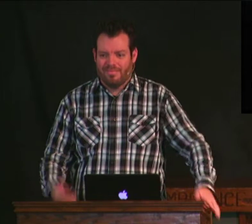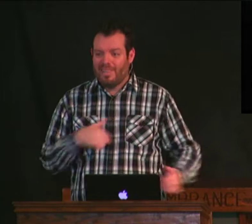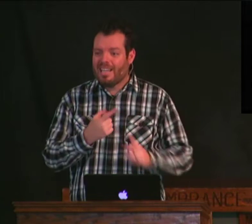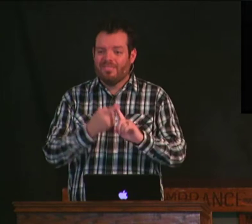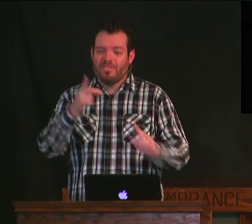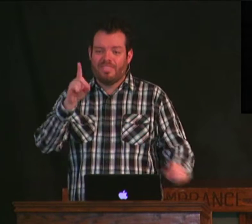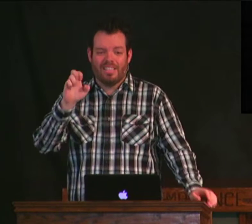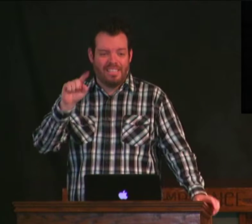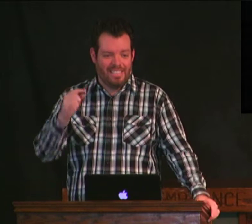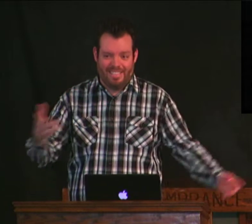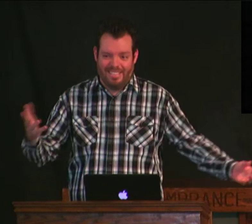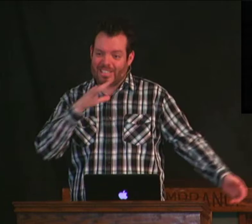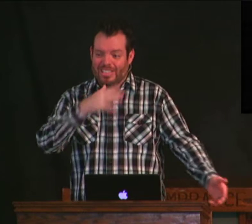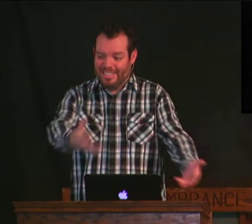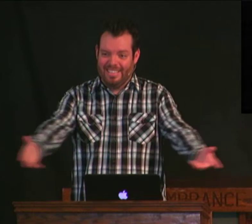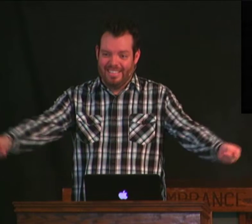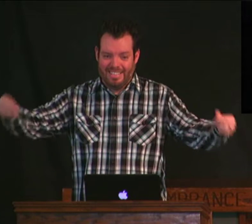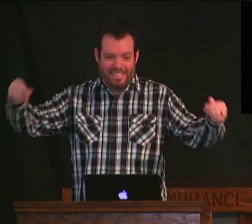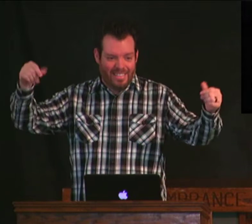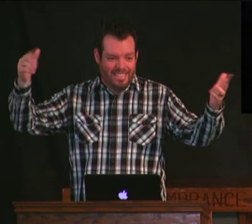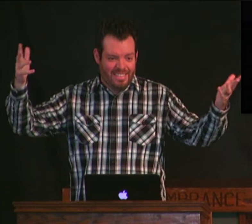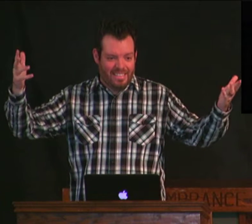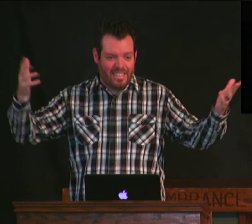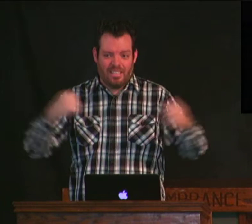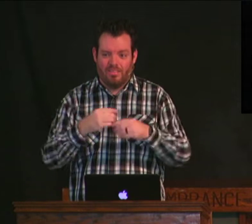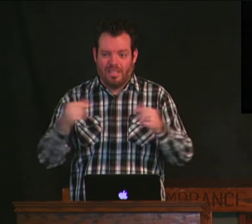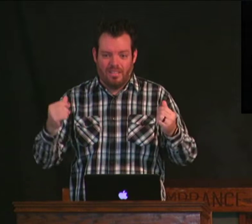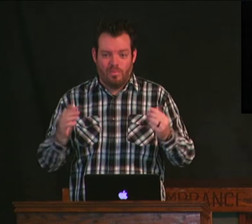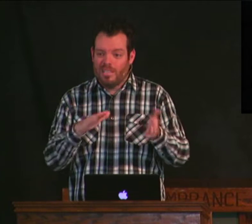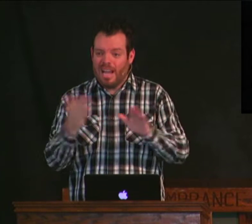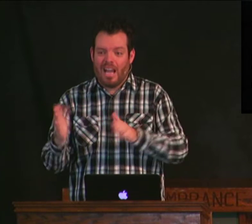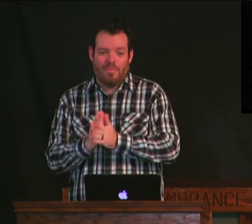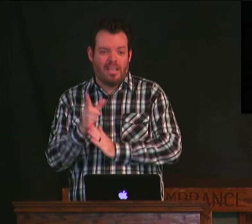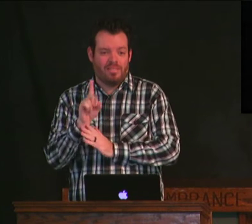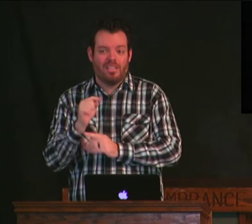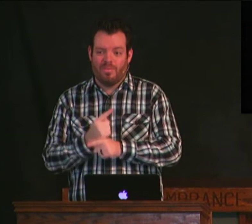We come from dust, Jira. That's what I mean. When we die, we become dust, right?